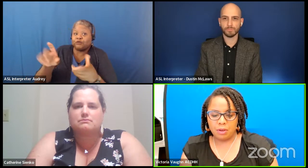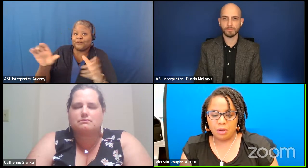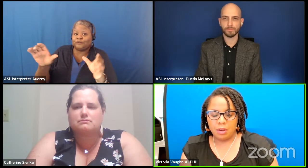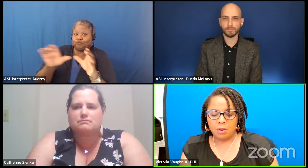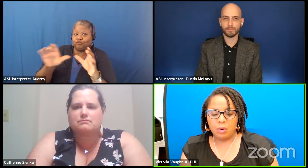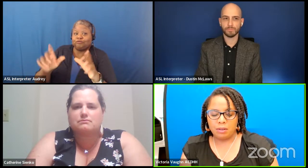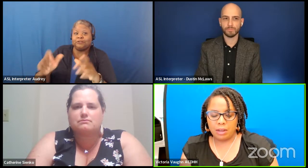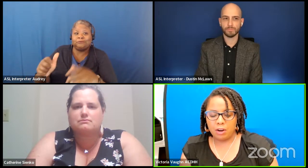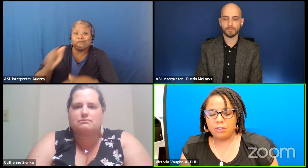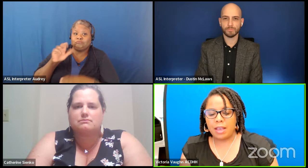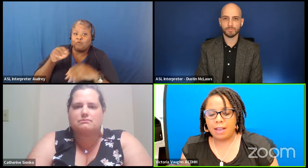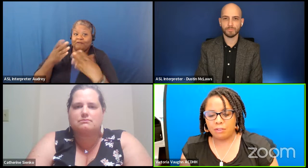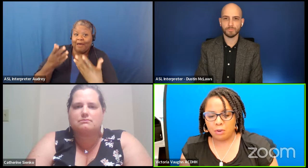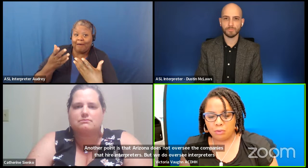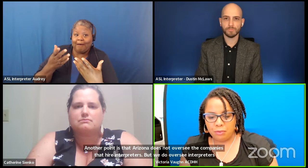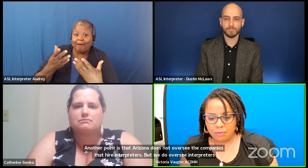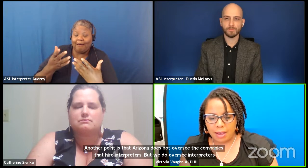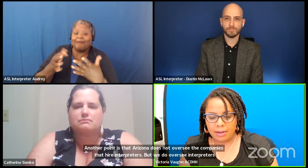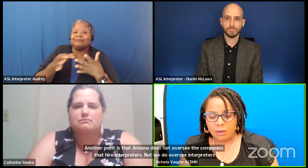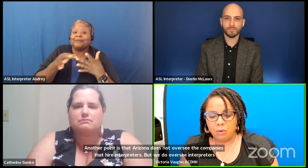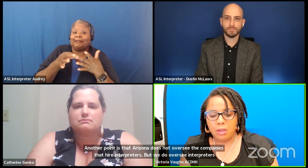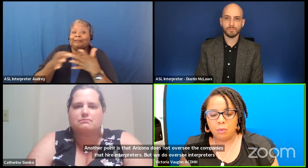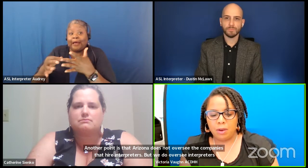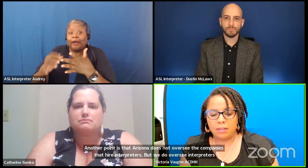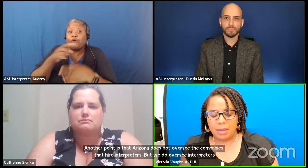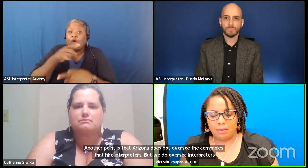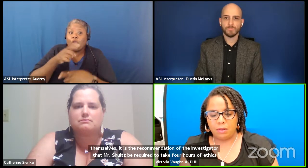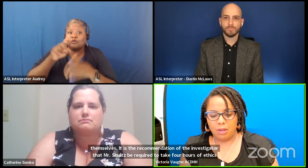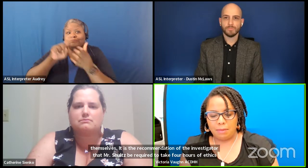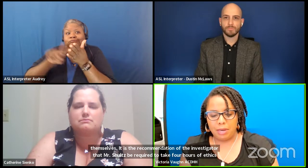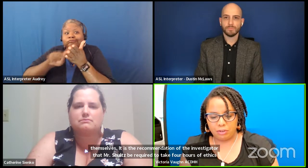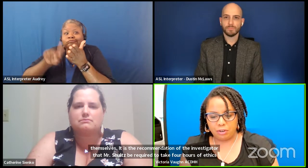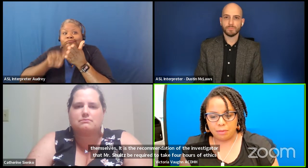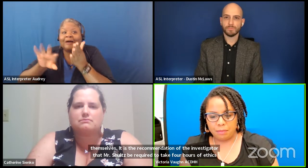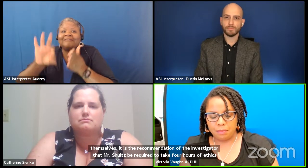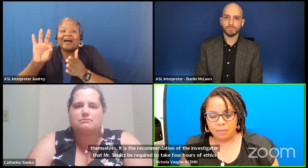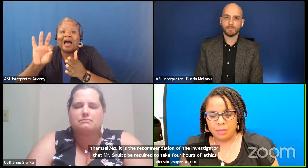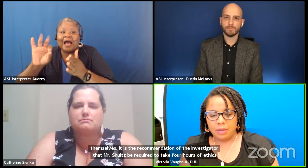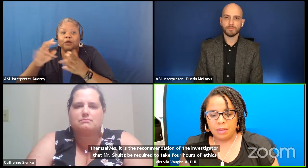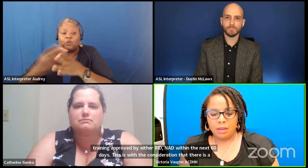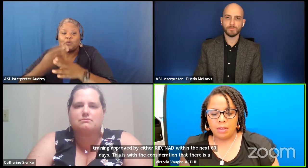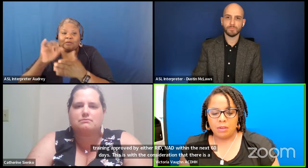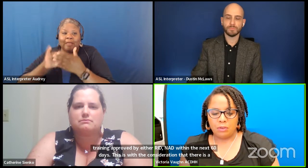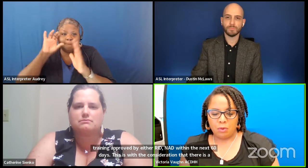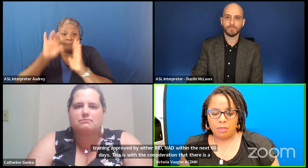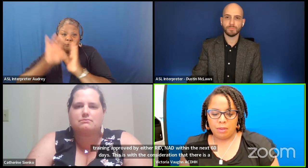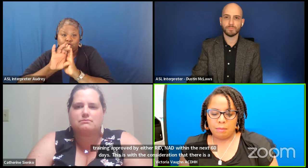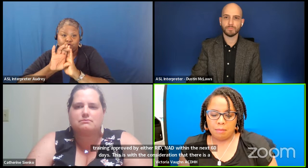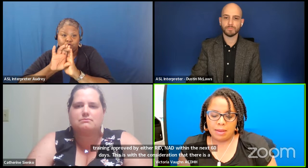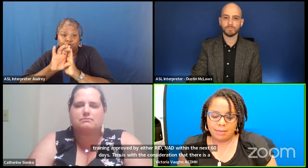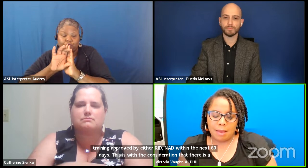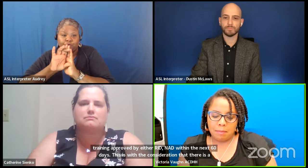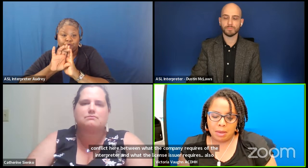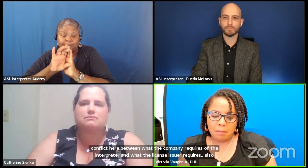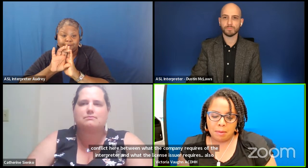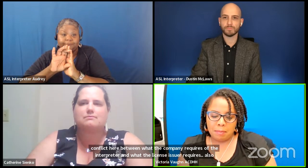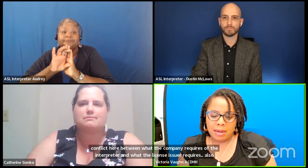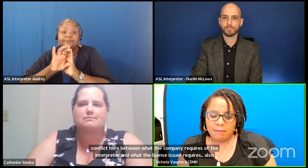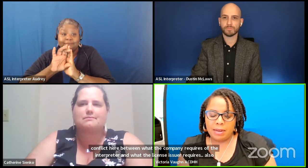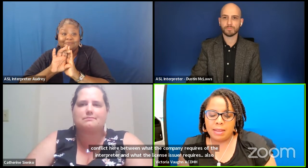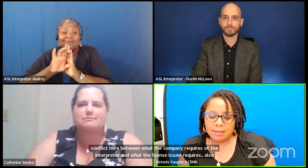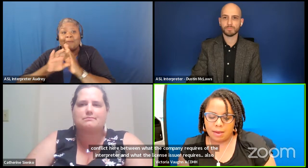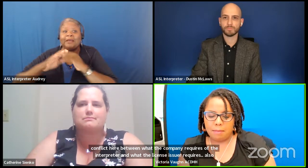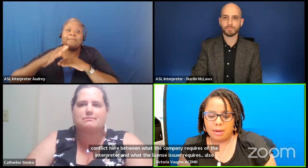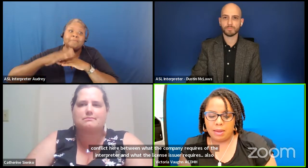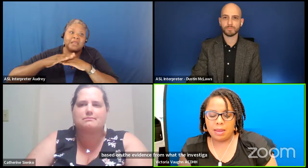credentials, which led her to have to go to find who he was based on the picture. So because that minimum